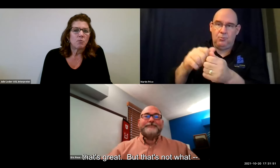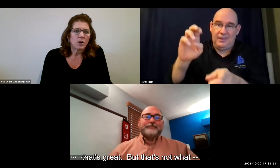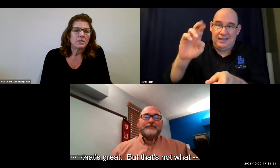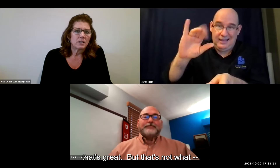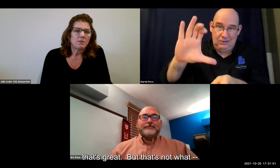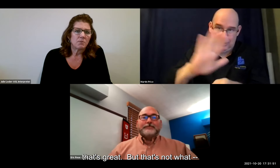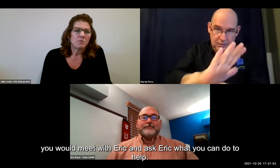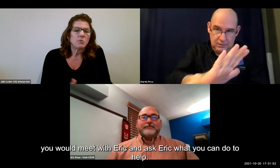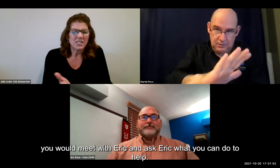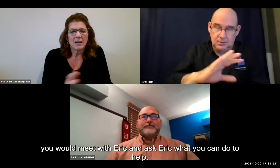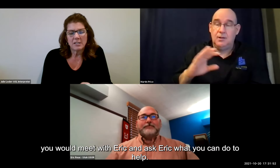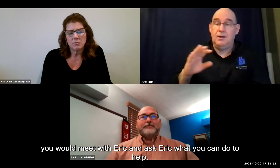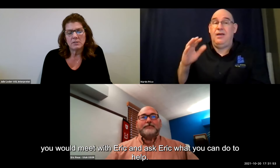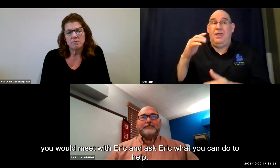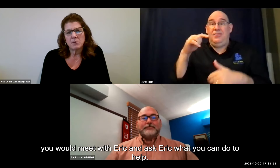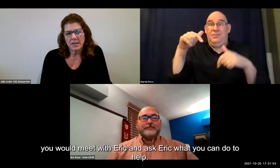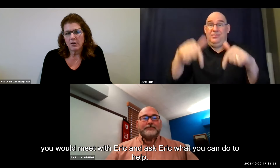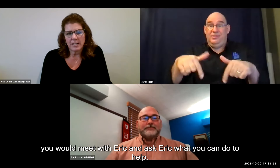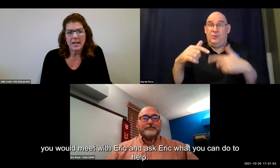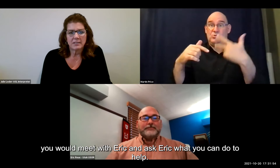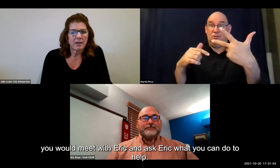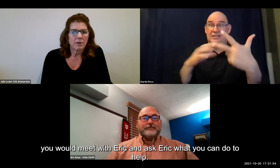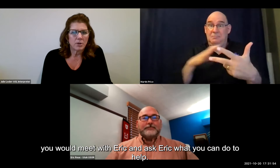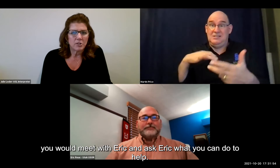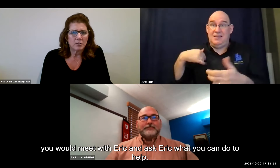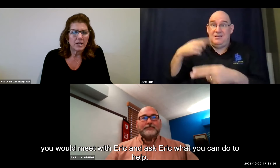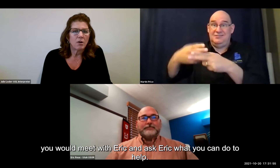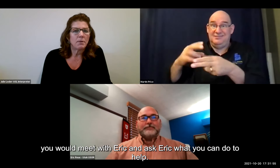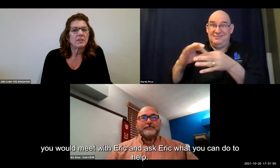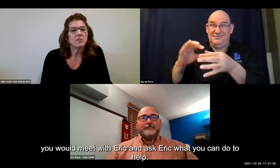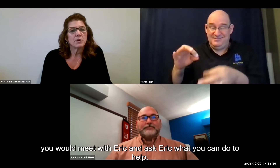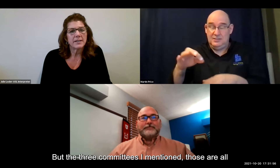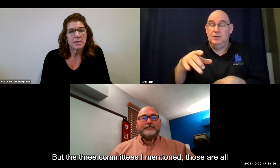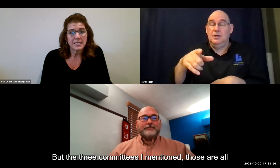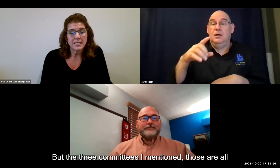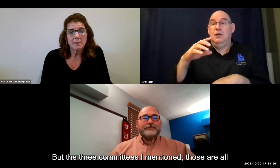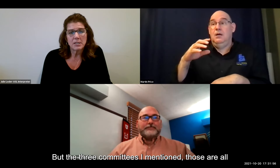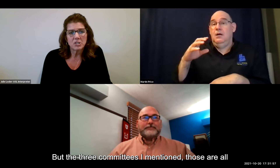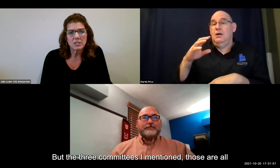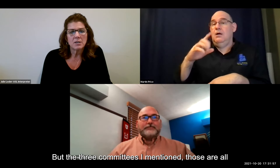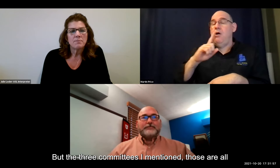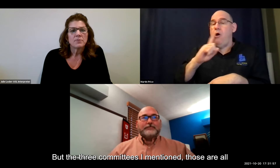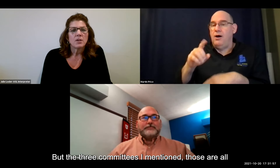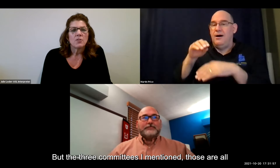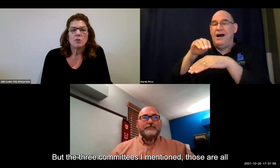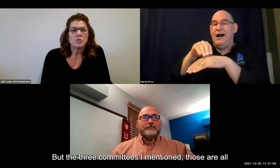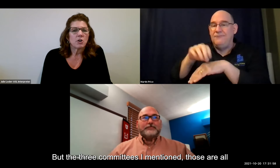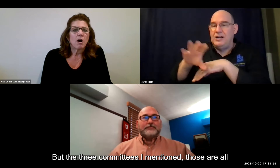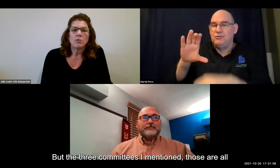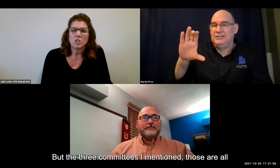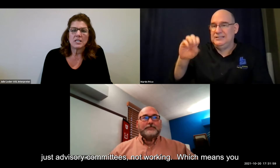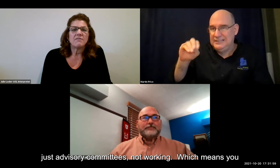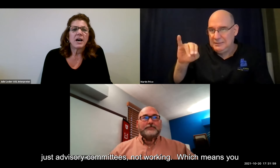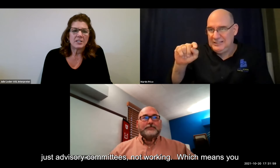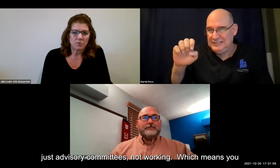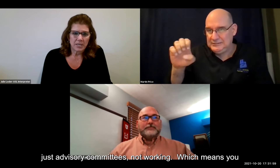that's not what you would sign. You would meet with Eric and ask Eric what you could do to help. But the 3 committees that I mentioned, those are